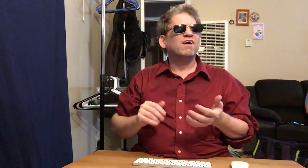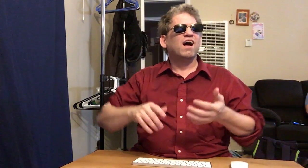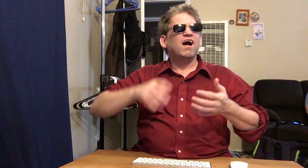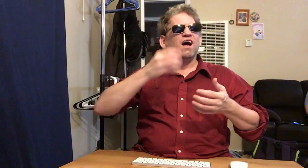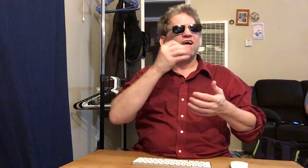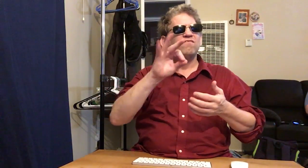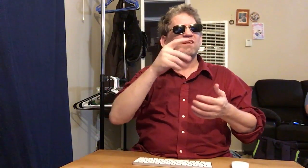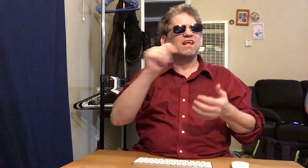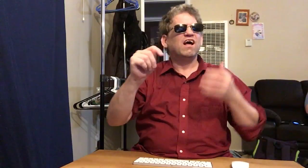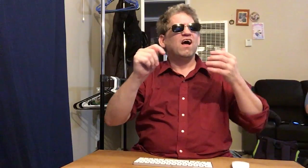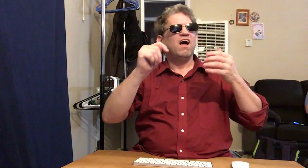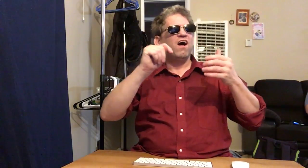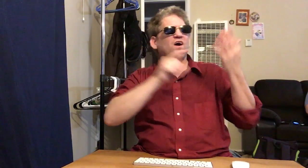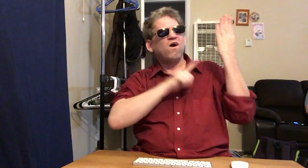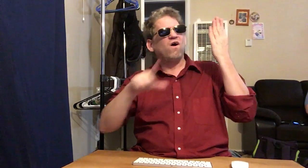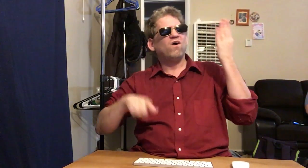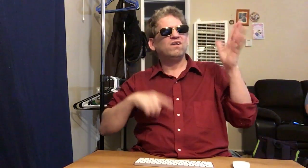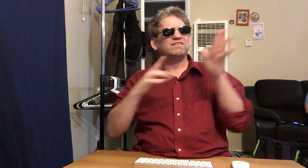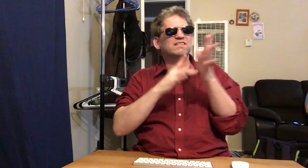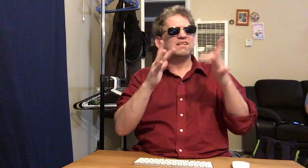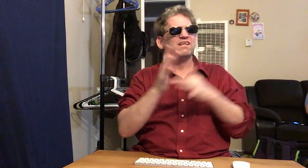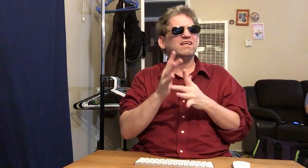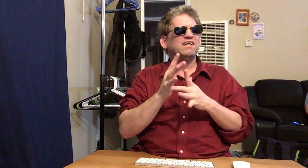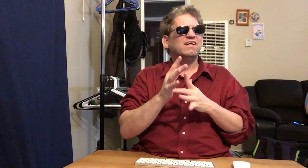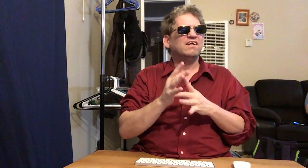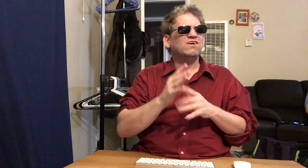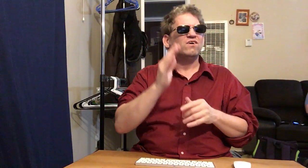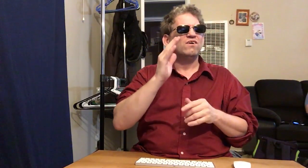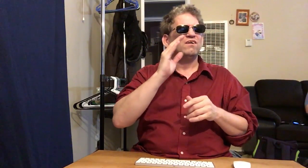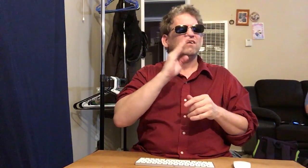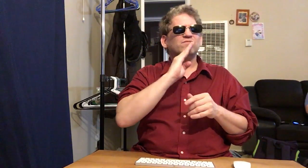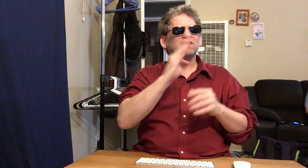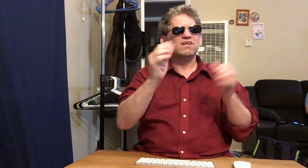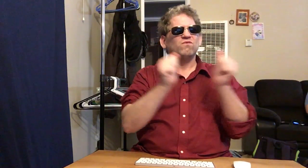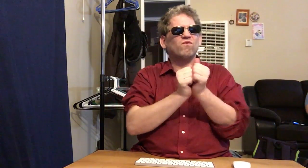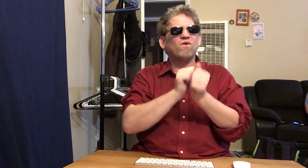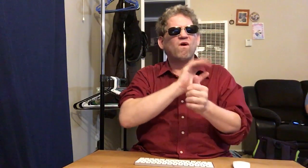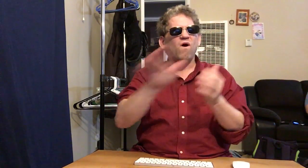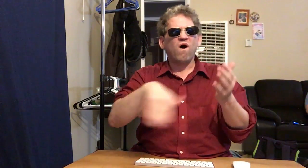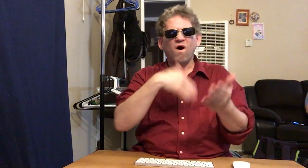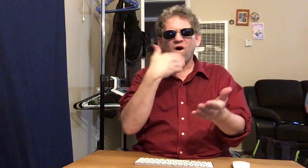Yeah.